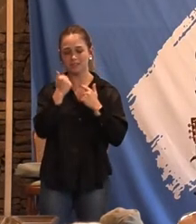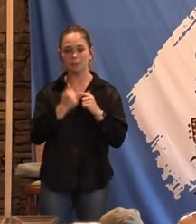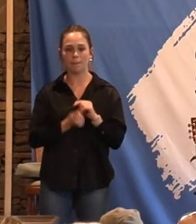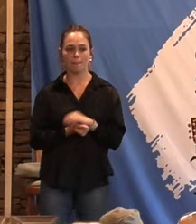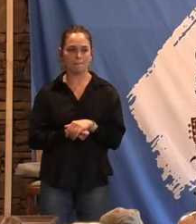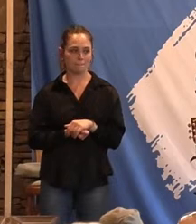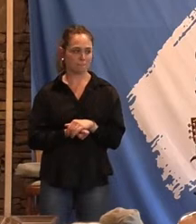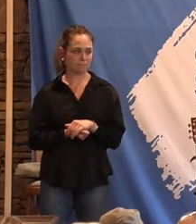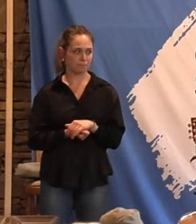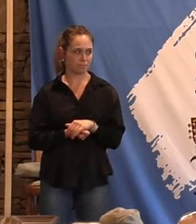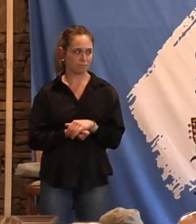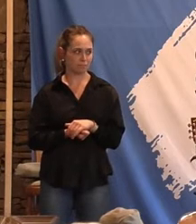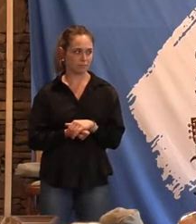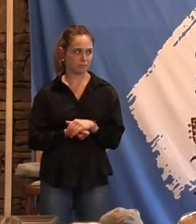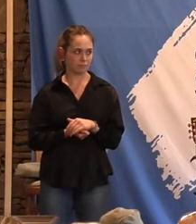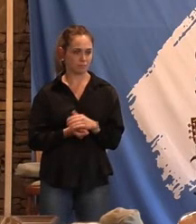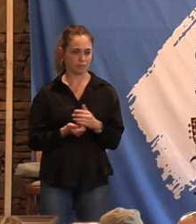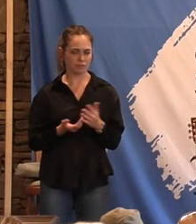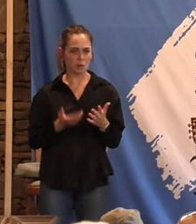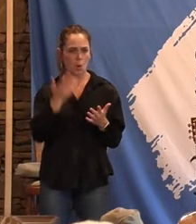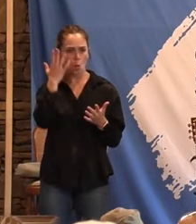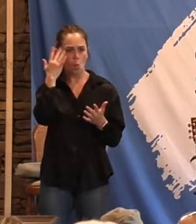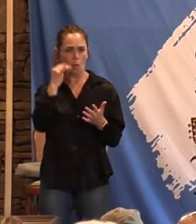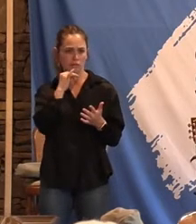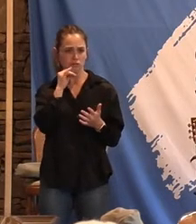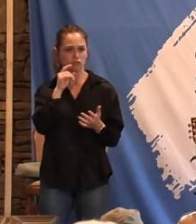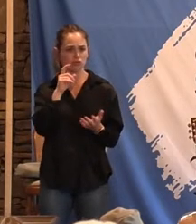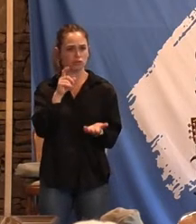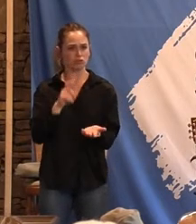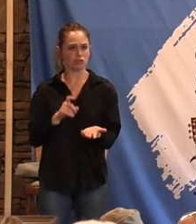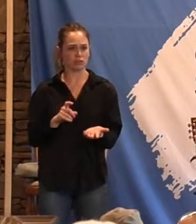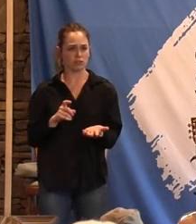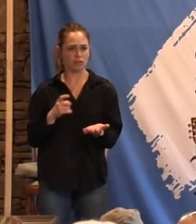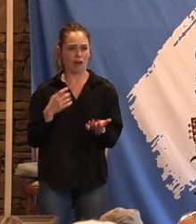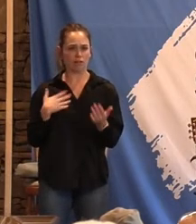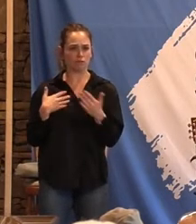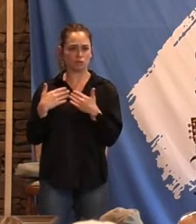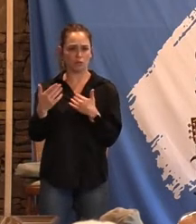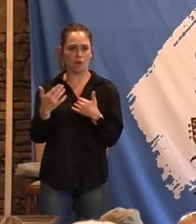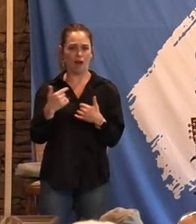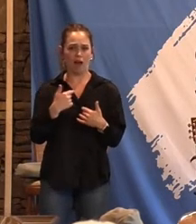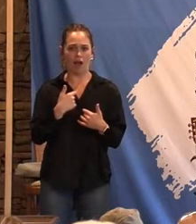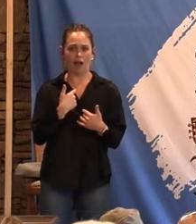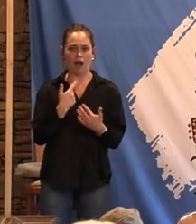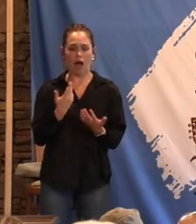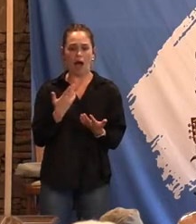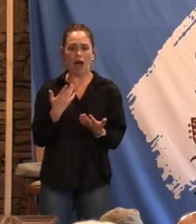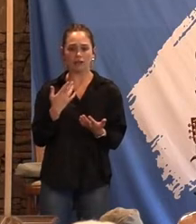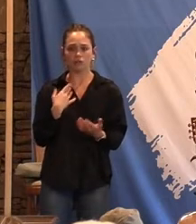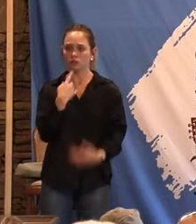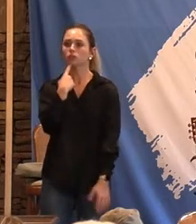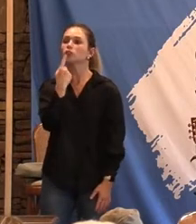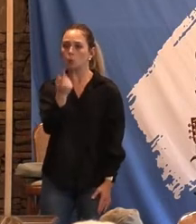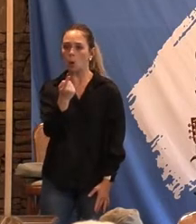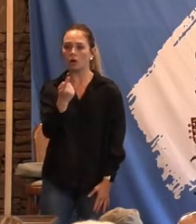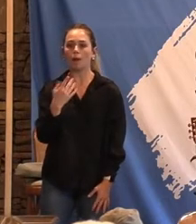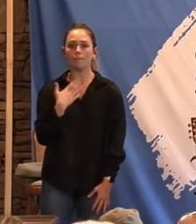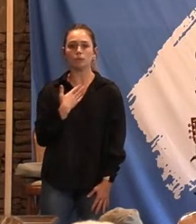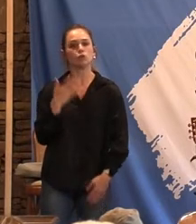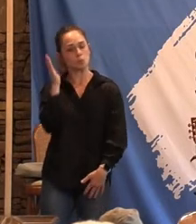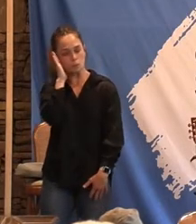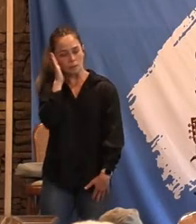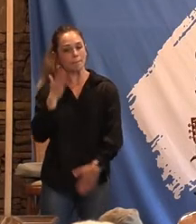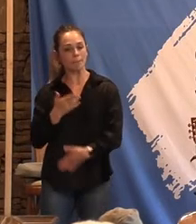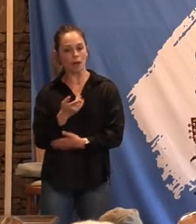No, and why shouldn't she? I mean, after all, I had just threatened to put my child in a